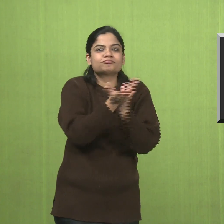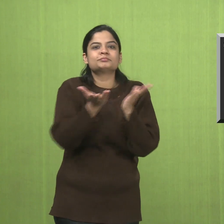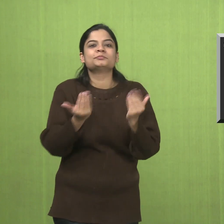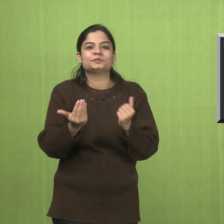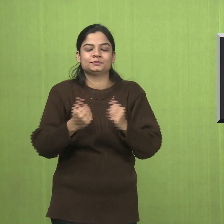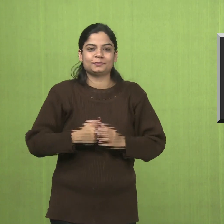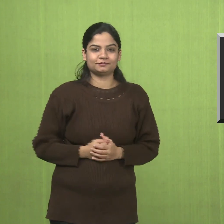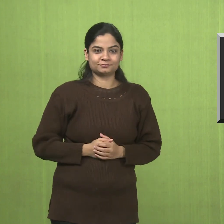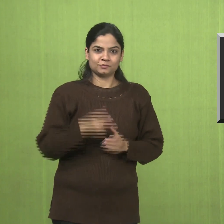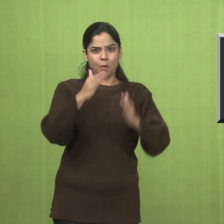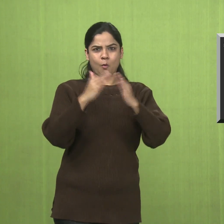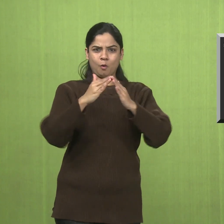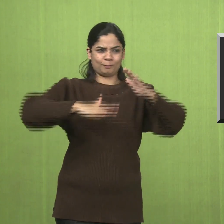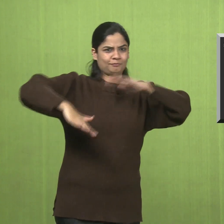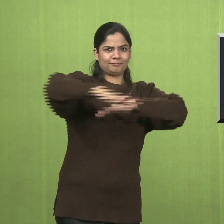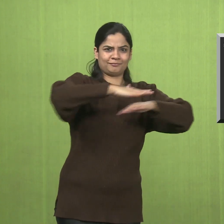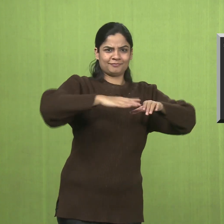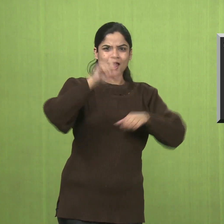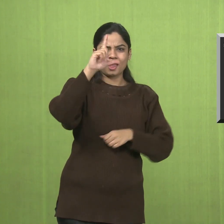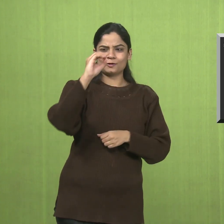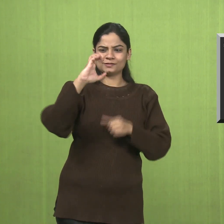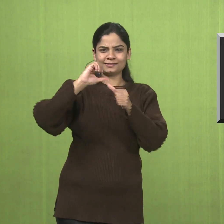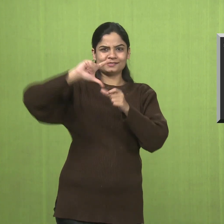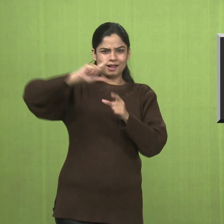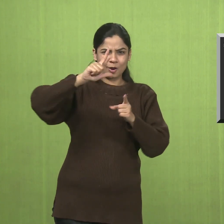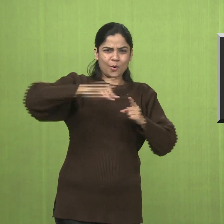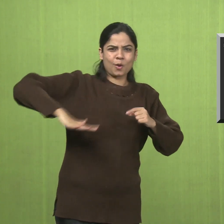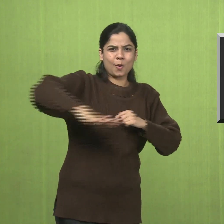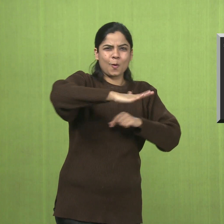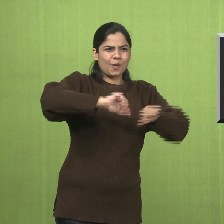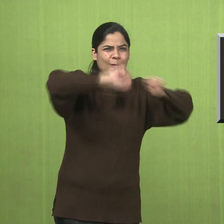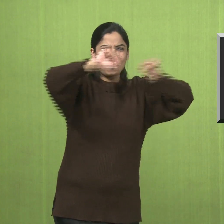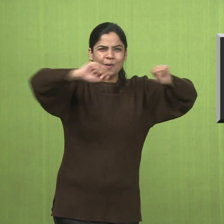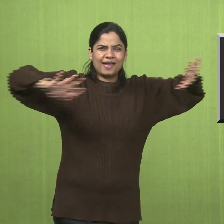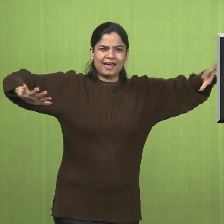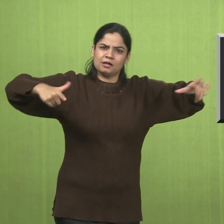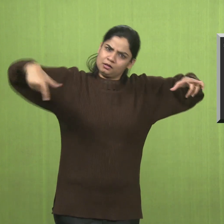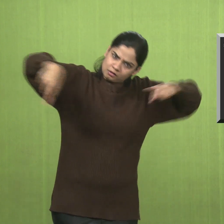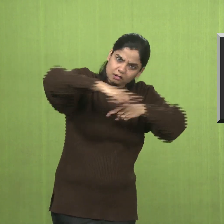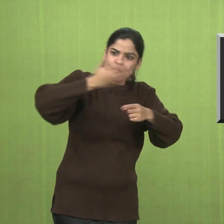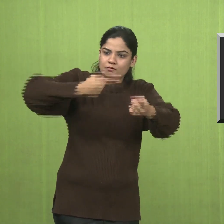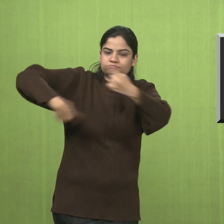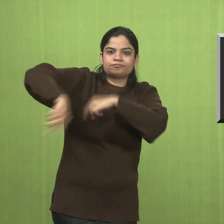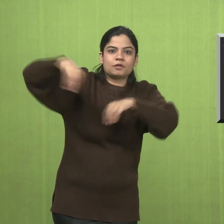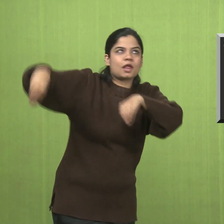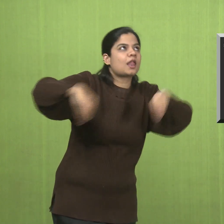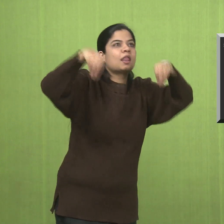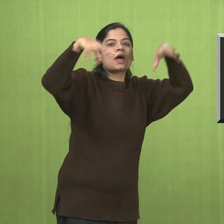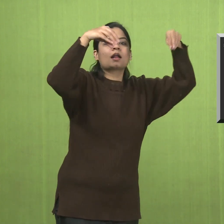of money and a lot of energy as well. It can be used locally in a smaller project like that, where